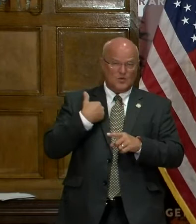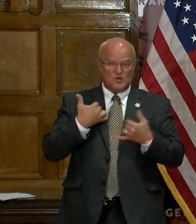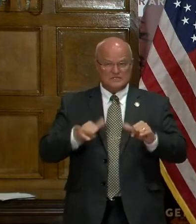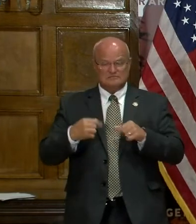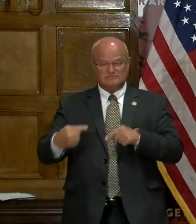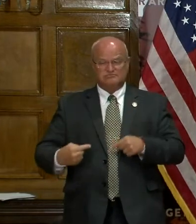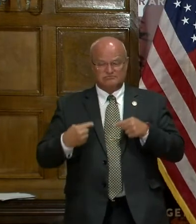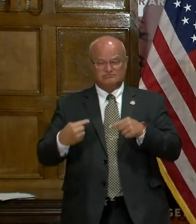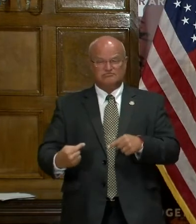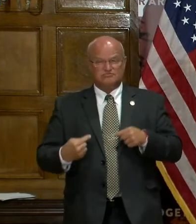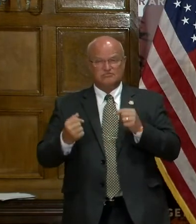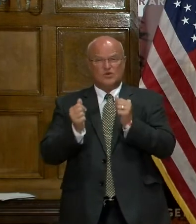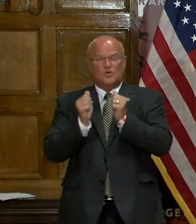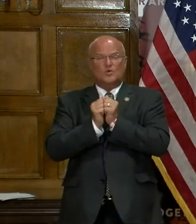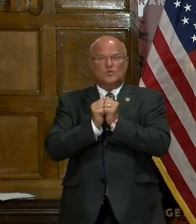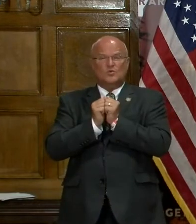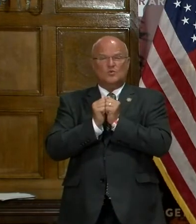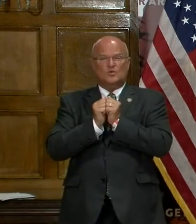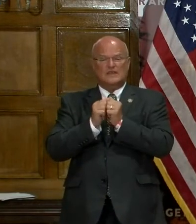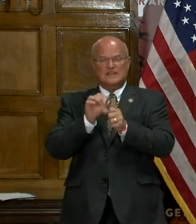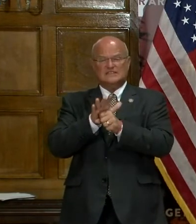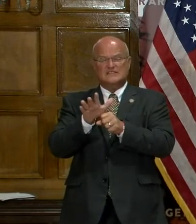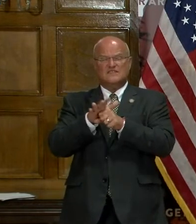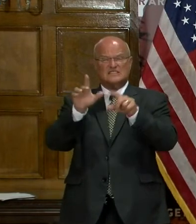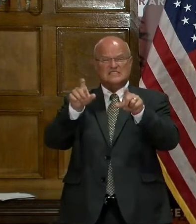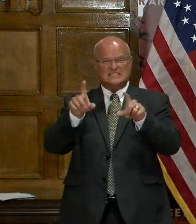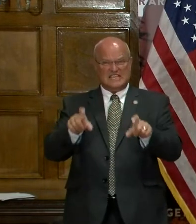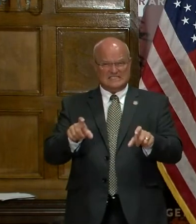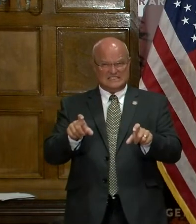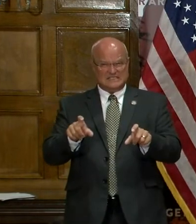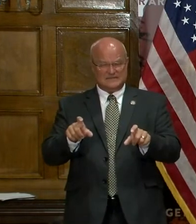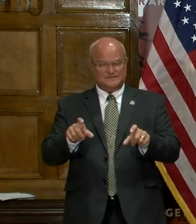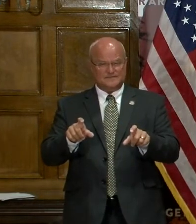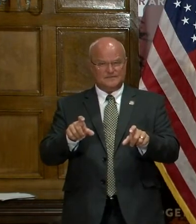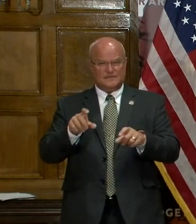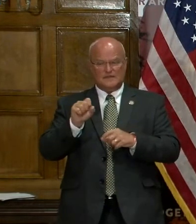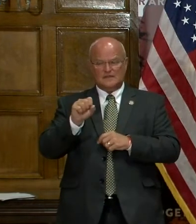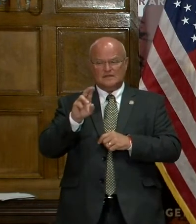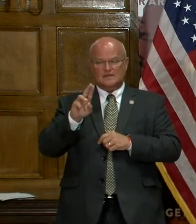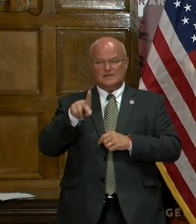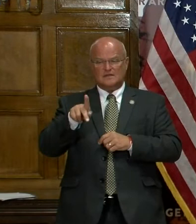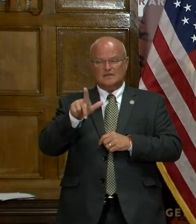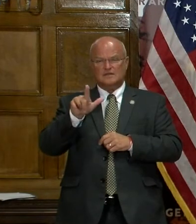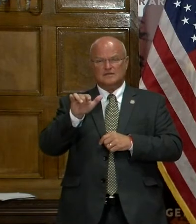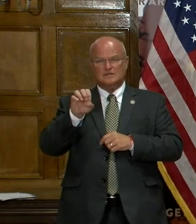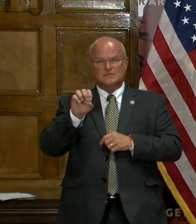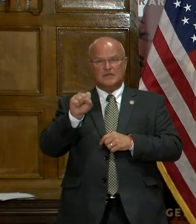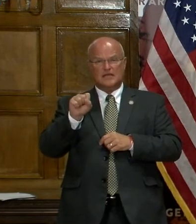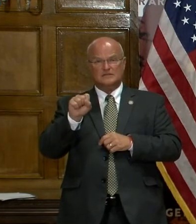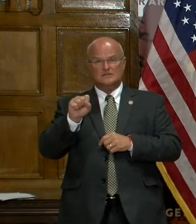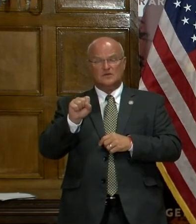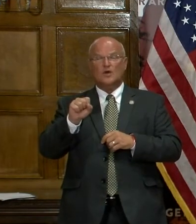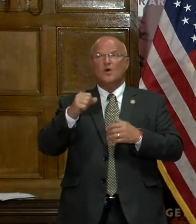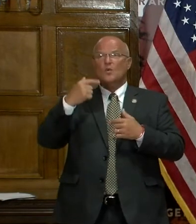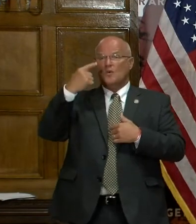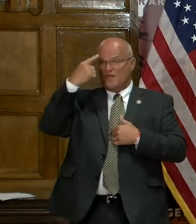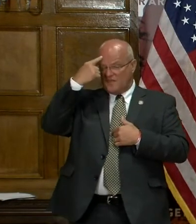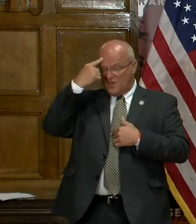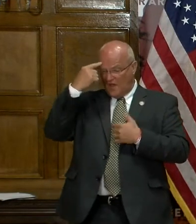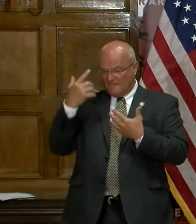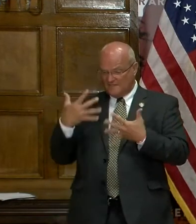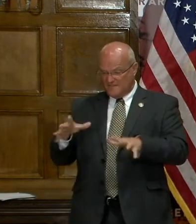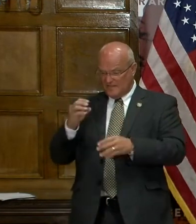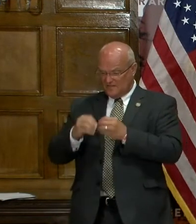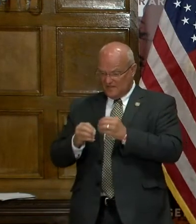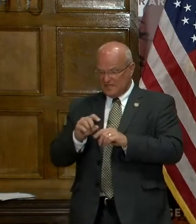still struggling with sufficient testing. And we thought we had that fixed, but that